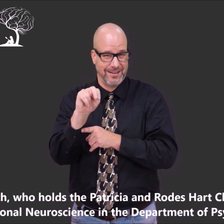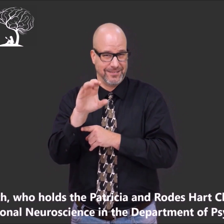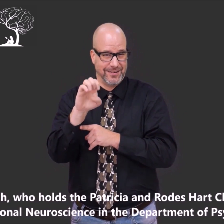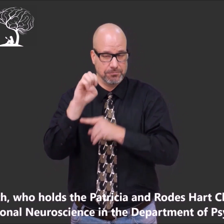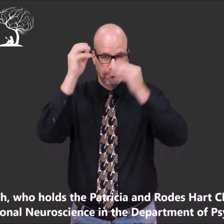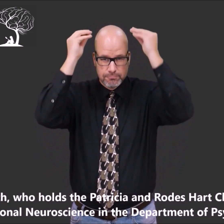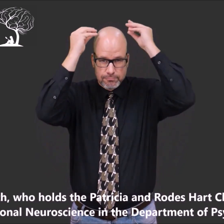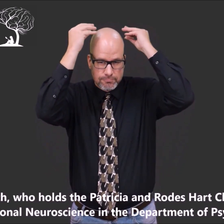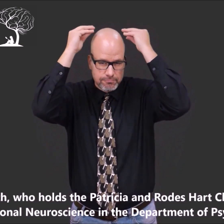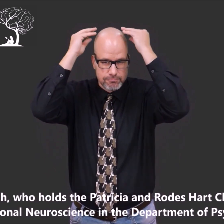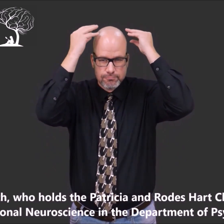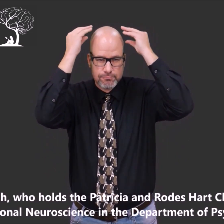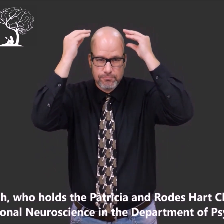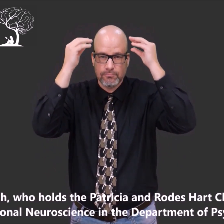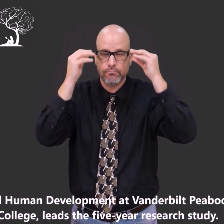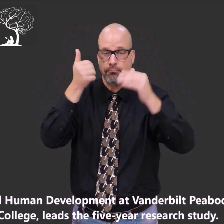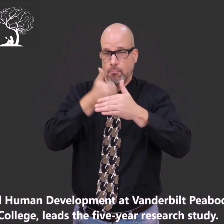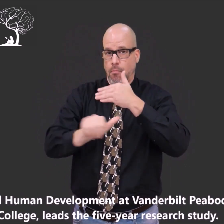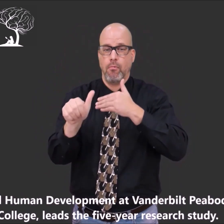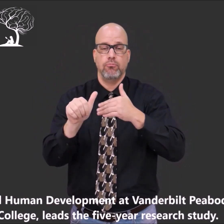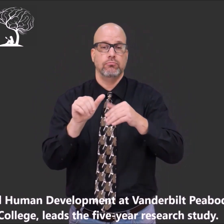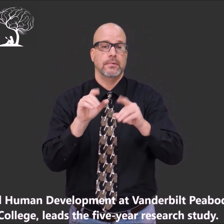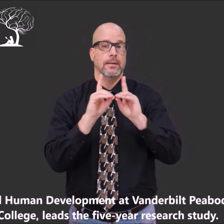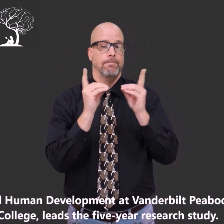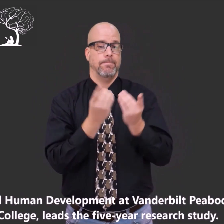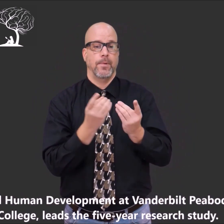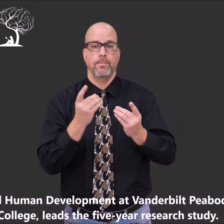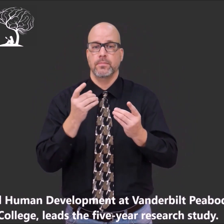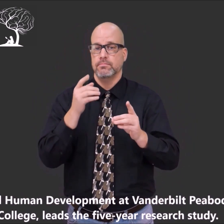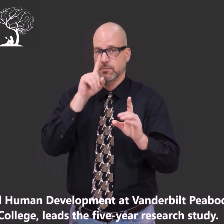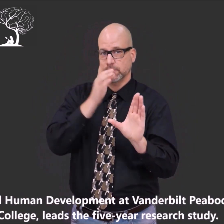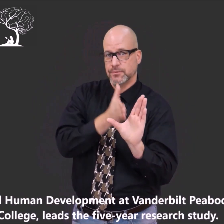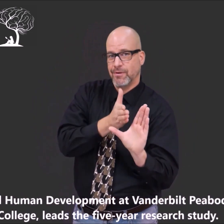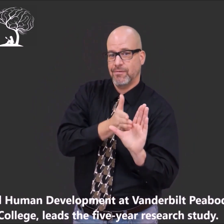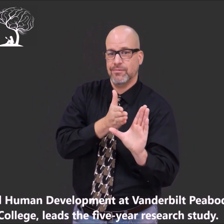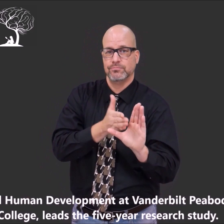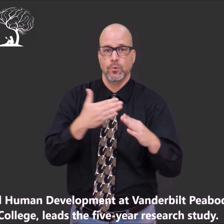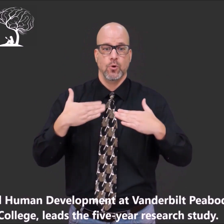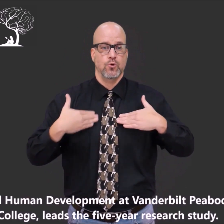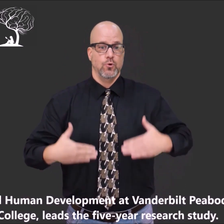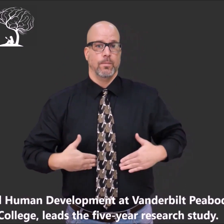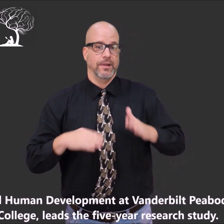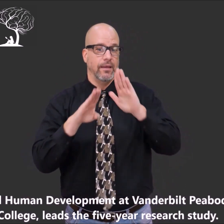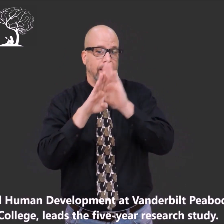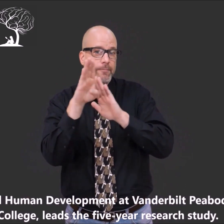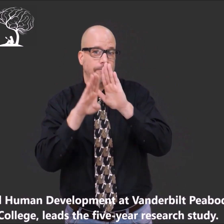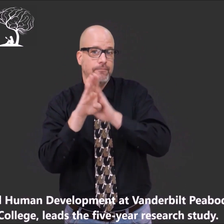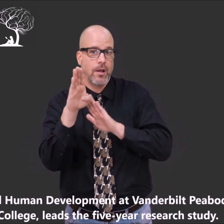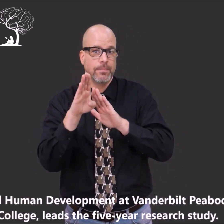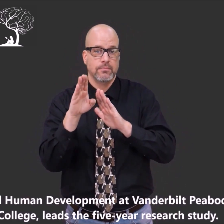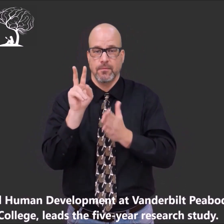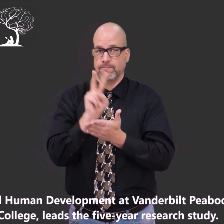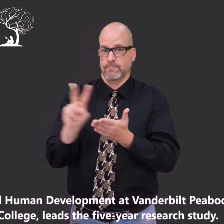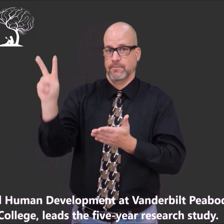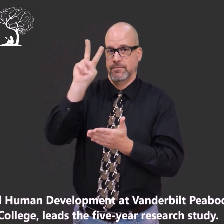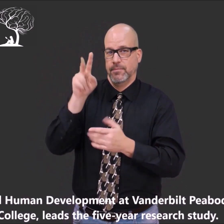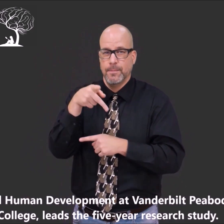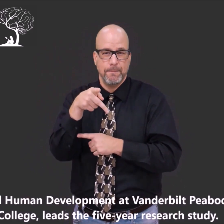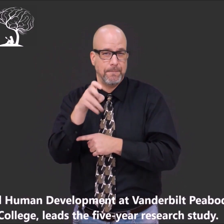in the Department of Psychology and Human Development at Vanderbilt Peabody College, leads